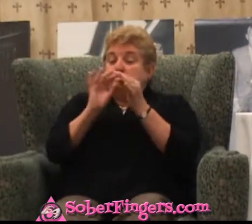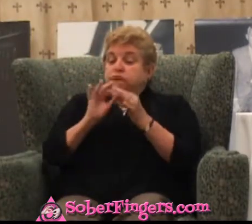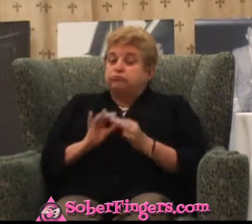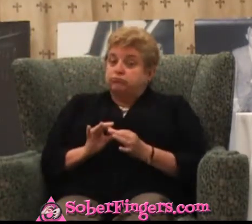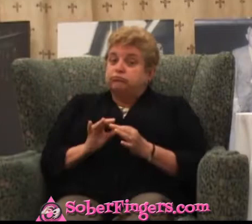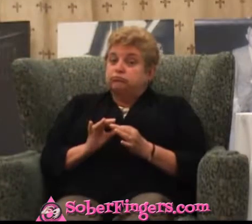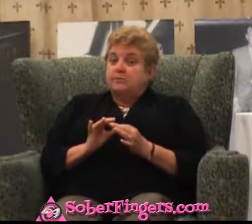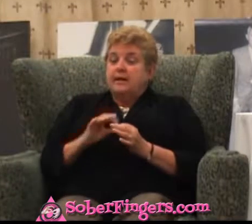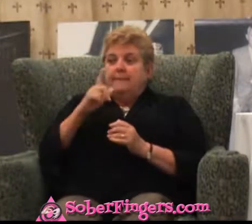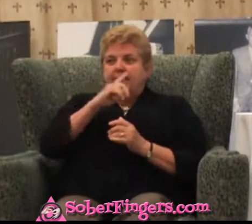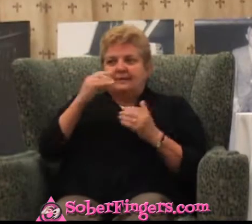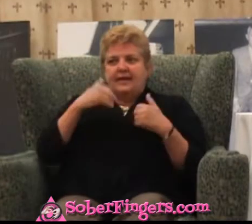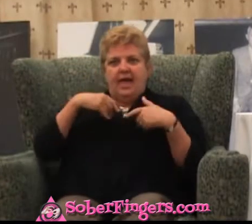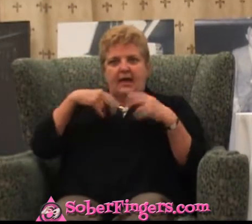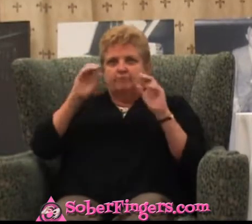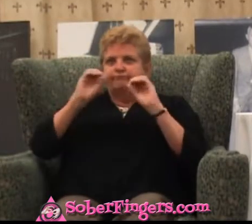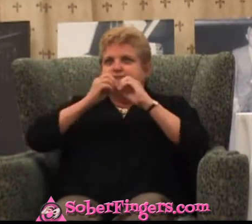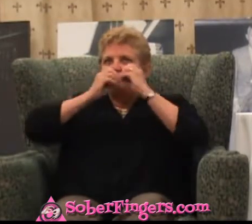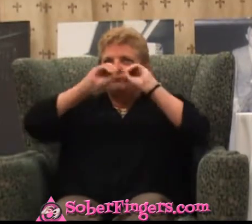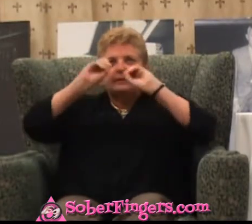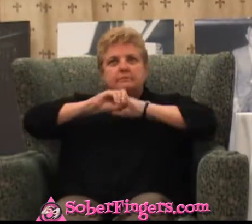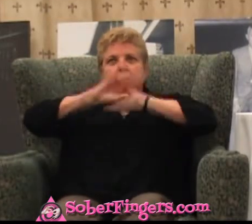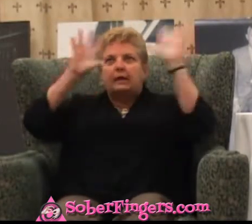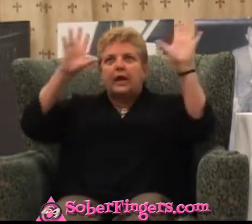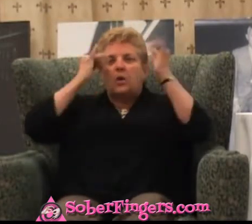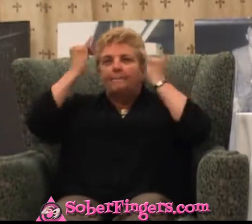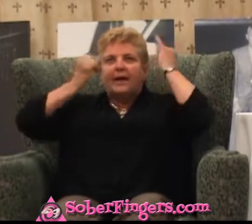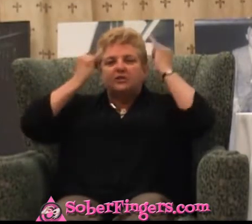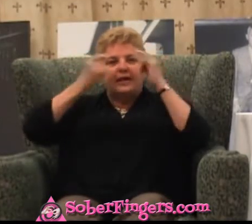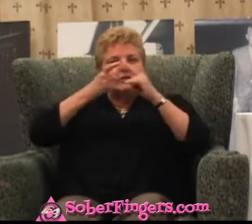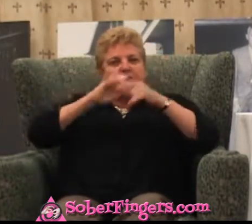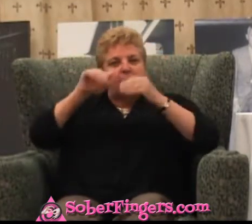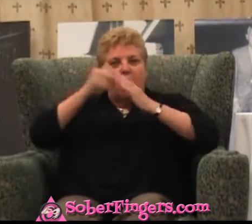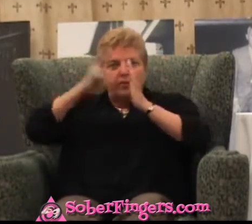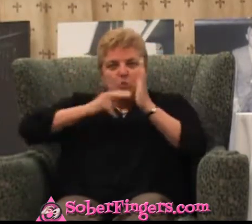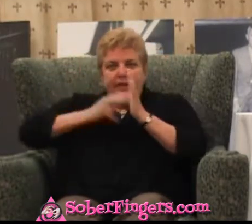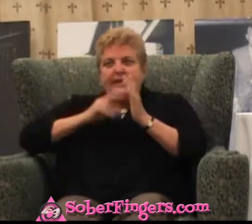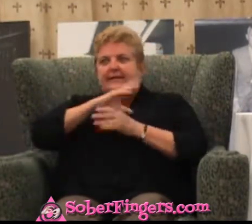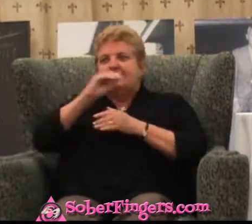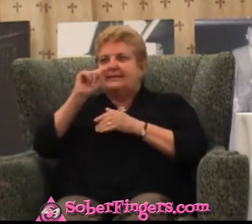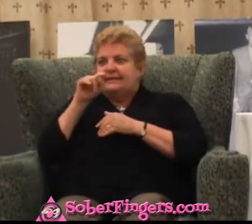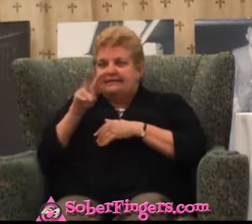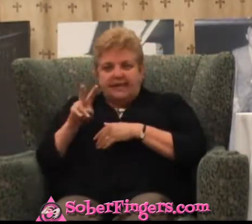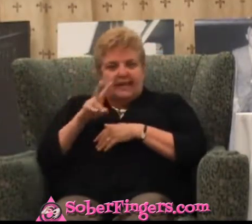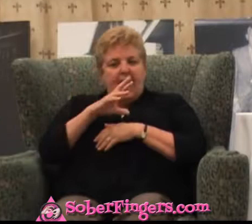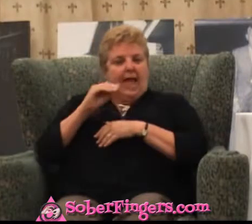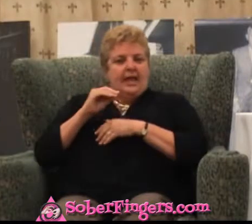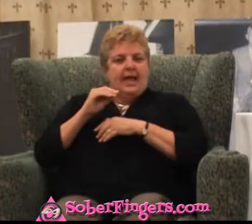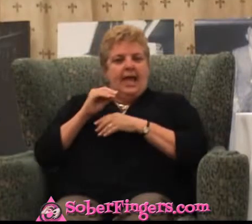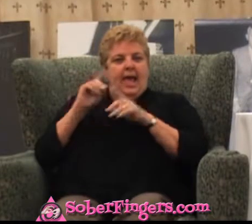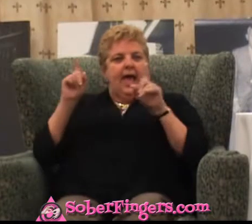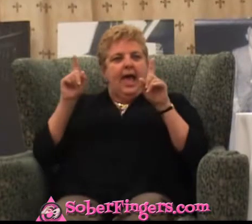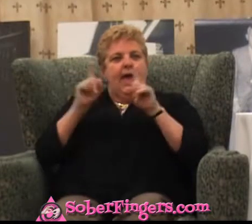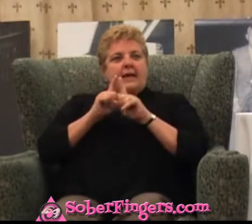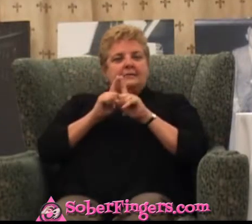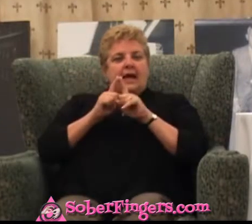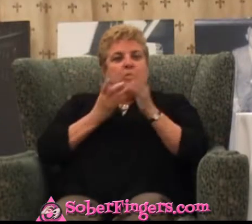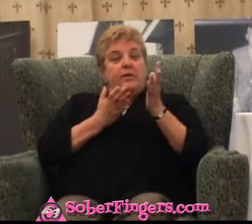I had a vivid imagination from all those books and television and cartoons. And as I came through school, I was on the